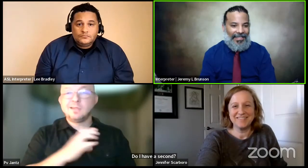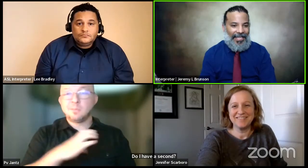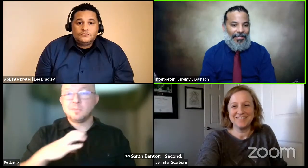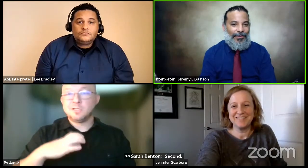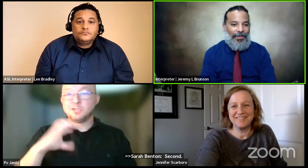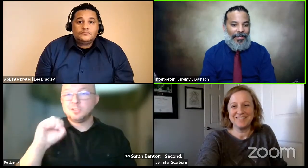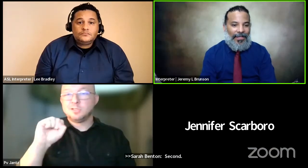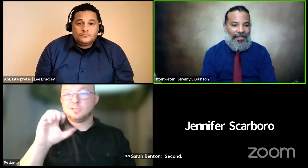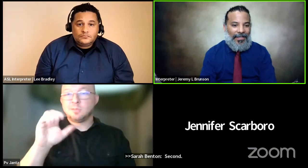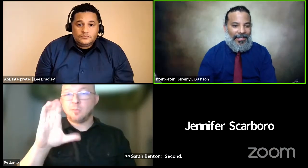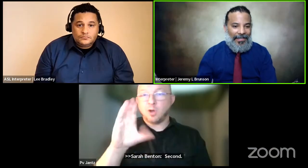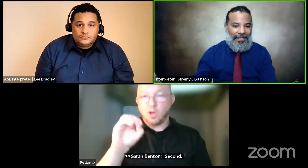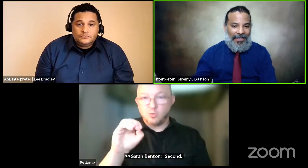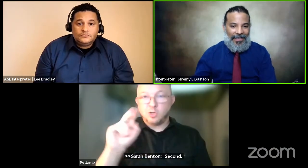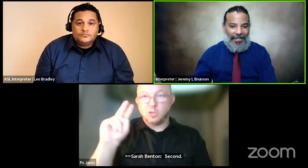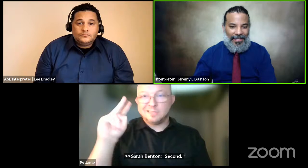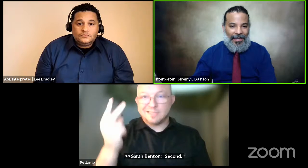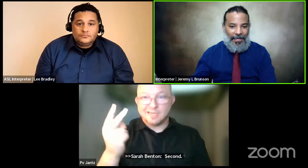Thank you,